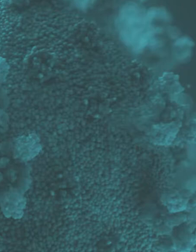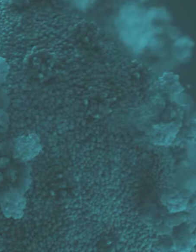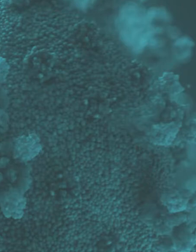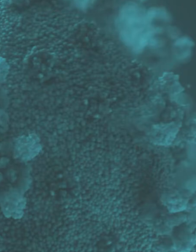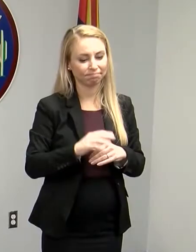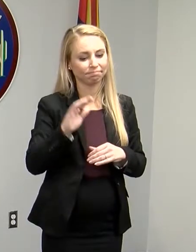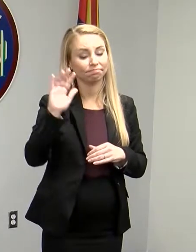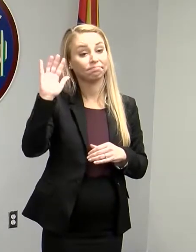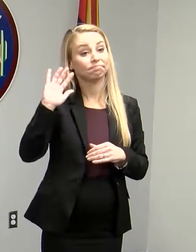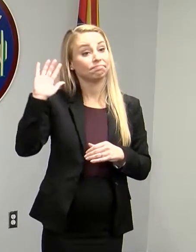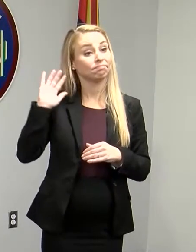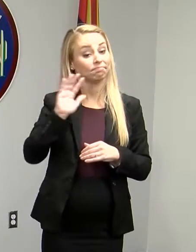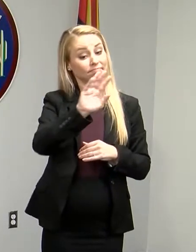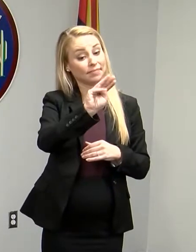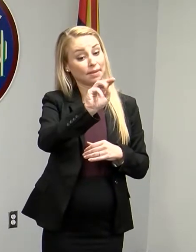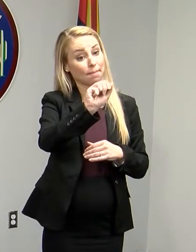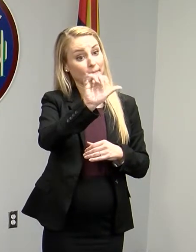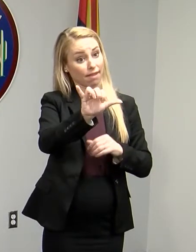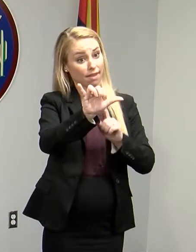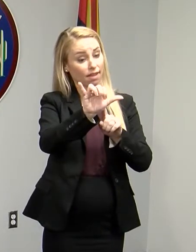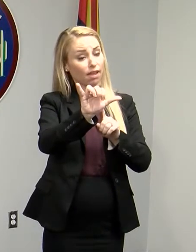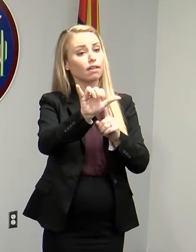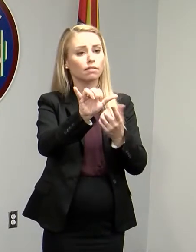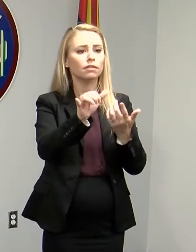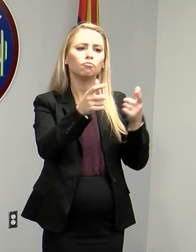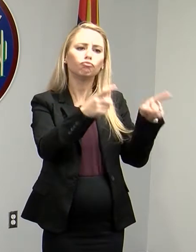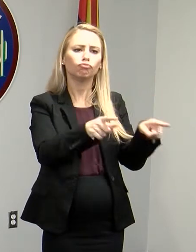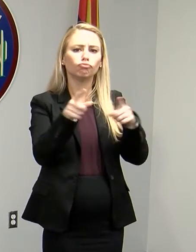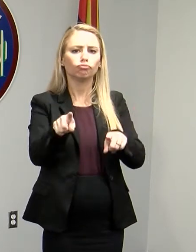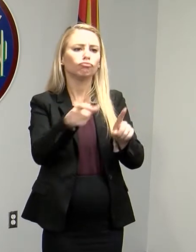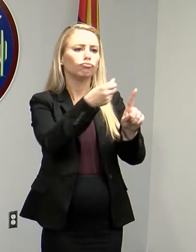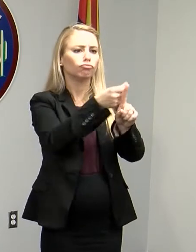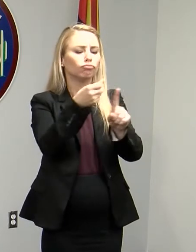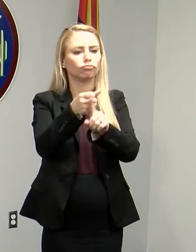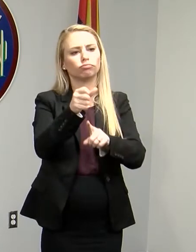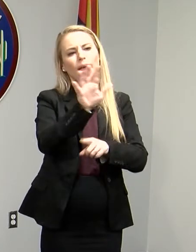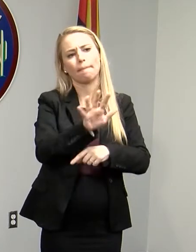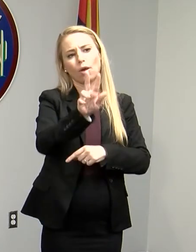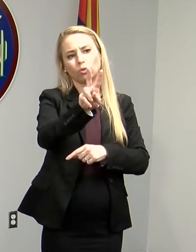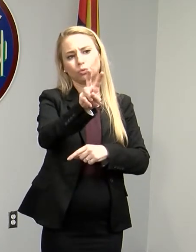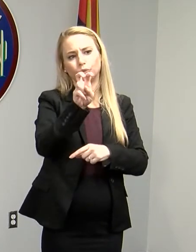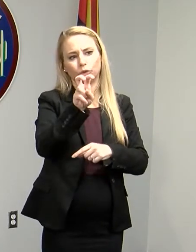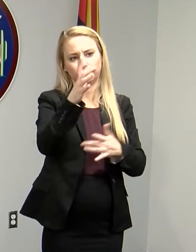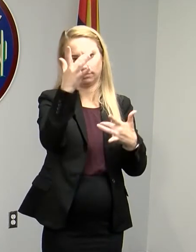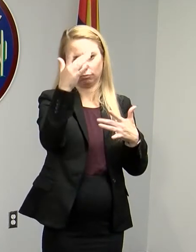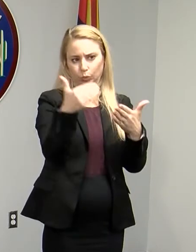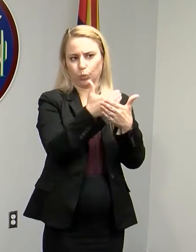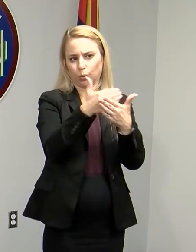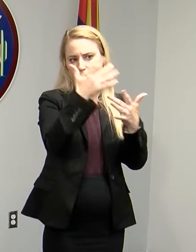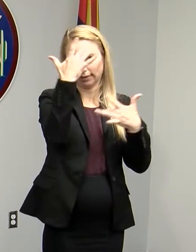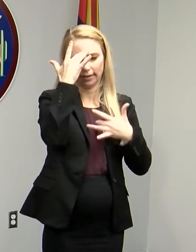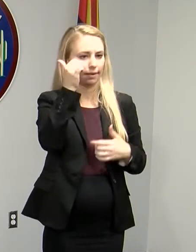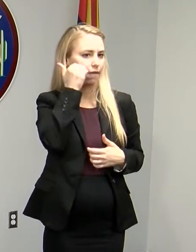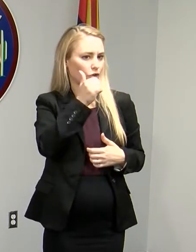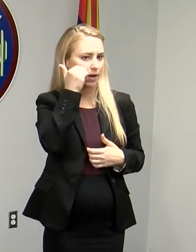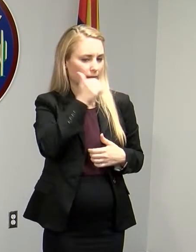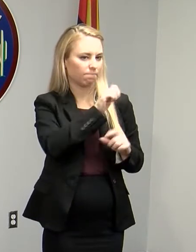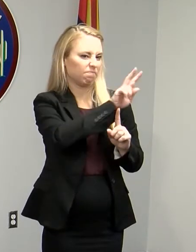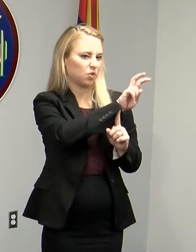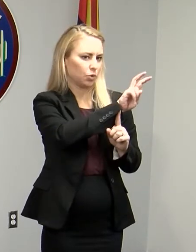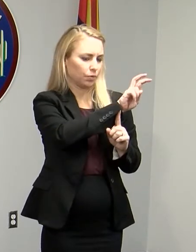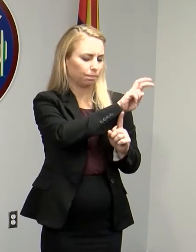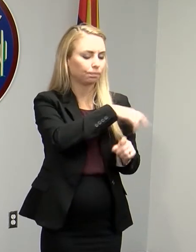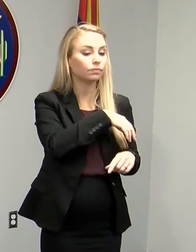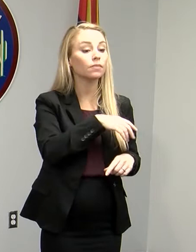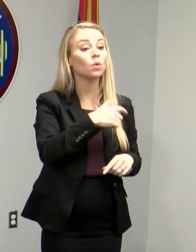Back in May, when we had around 200 new cases a day on average, we set a goal of our investigations and